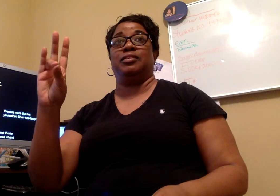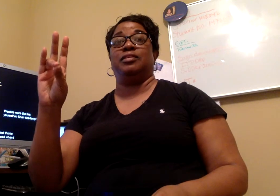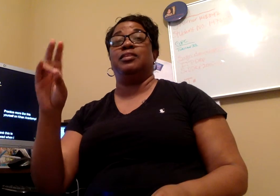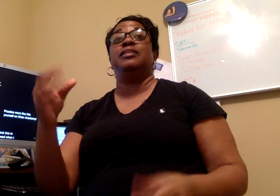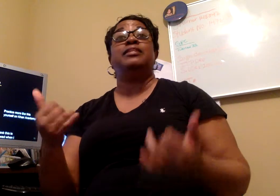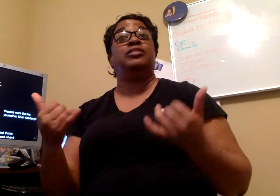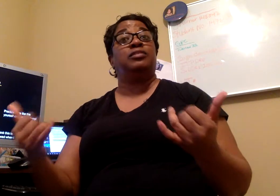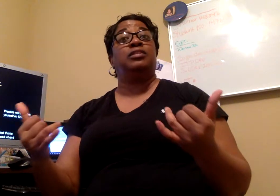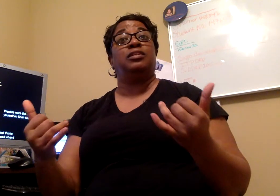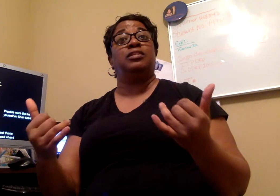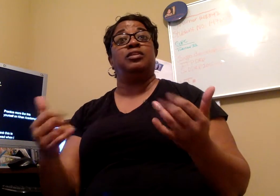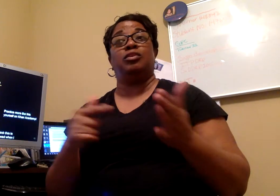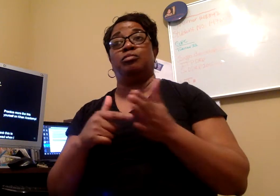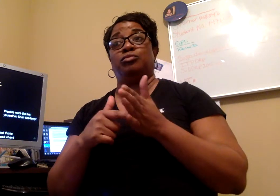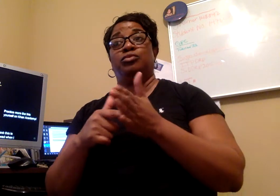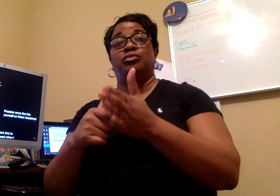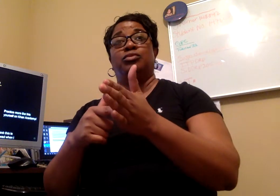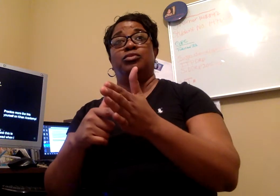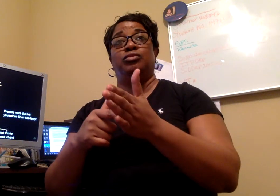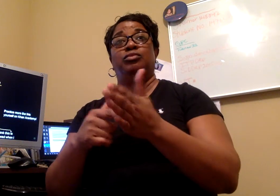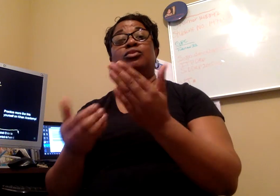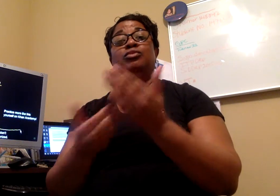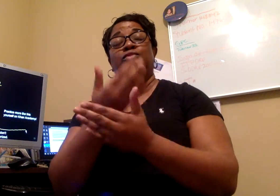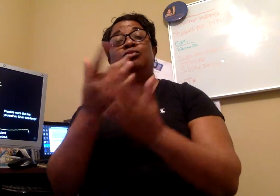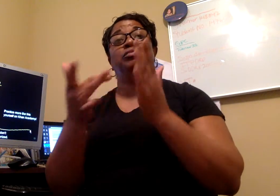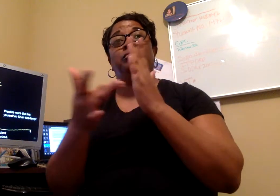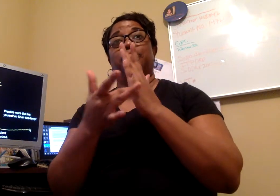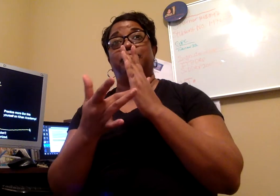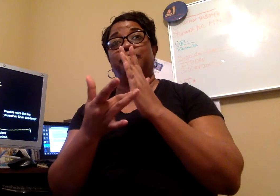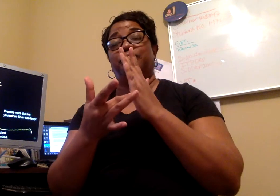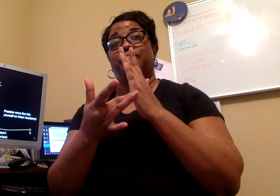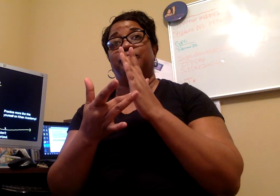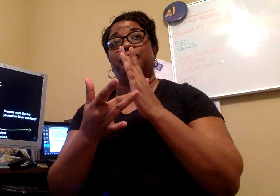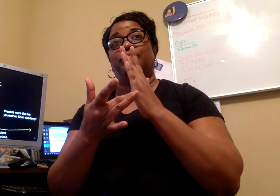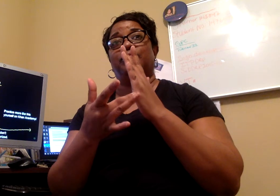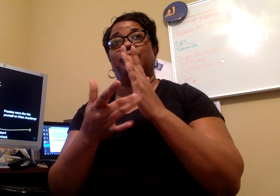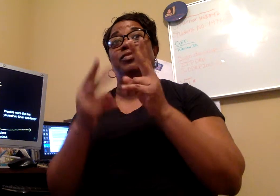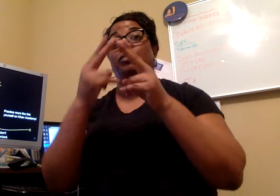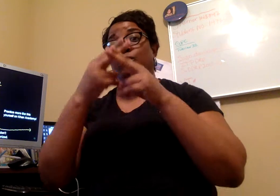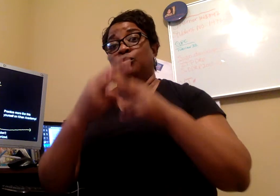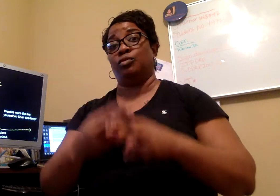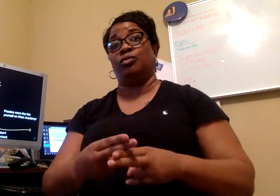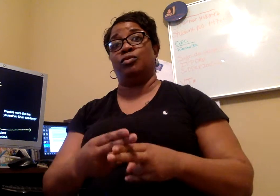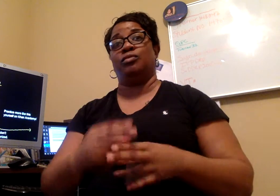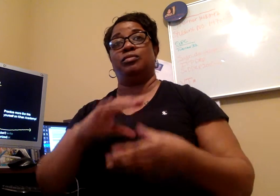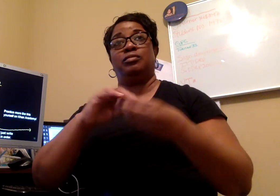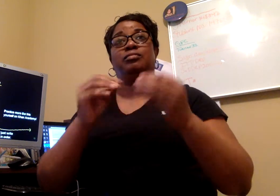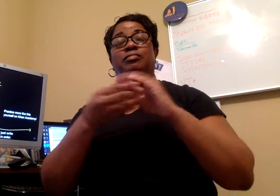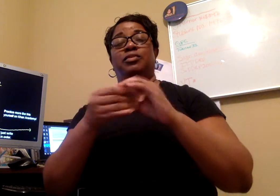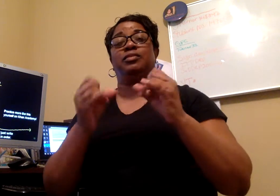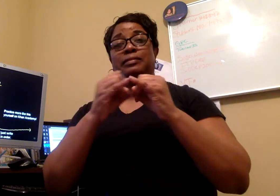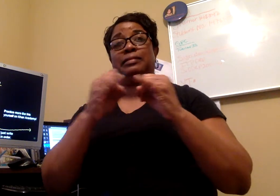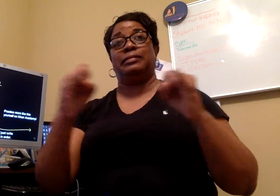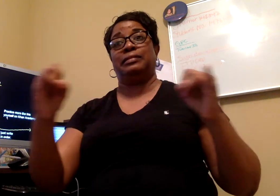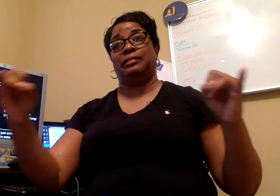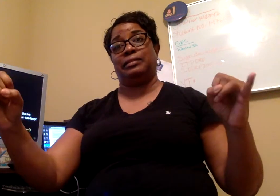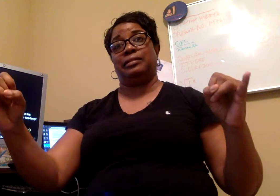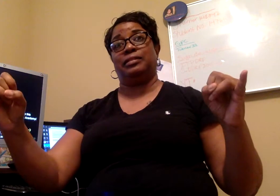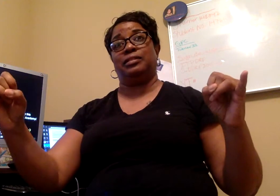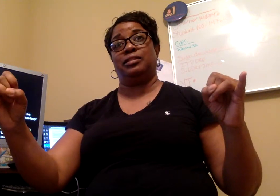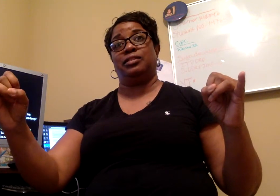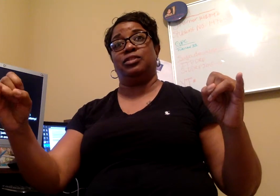actually, I think this is how I do it in my head when I forget, if I don't have it memorized. So number line, I just write